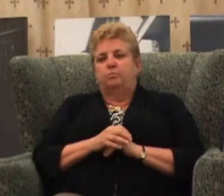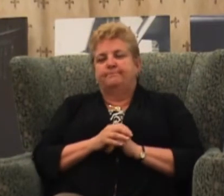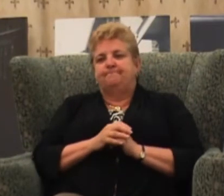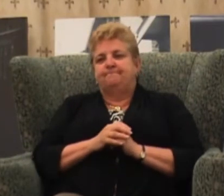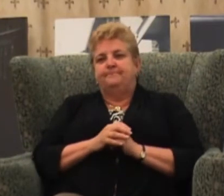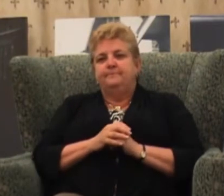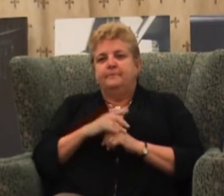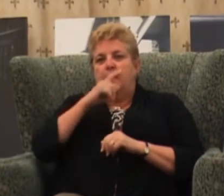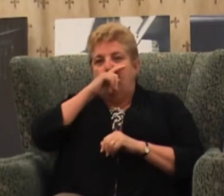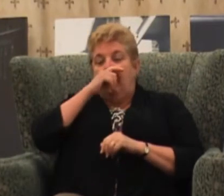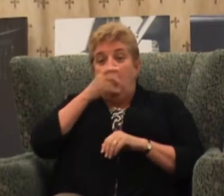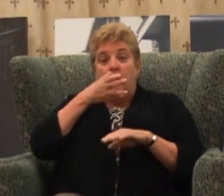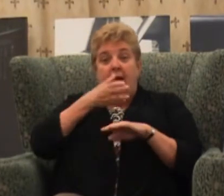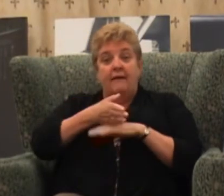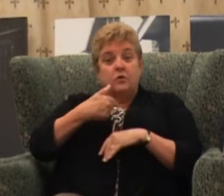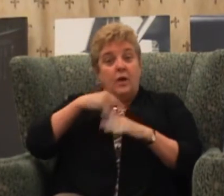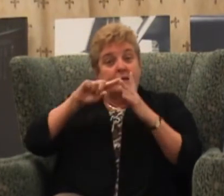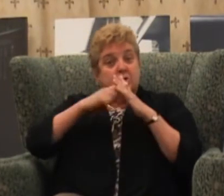After I started drinking,